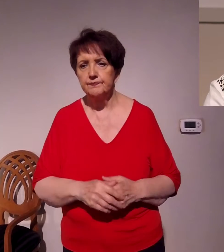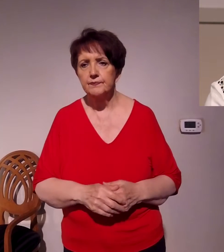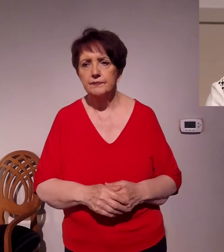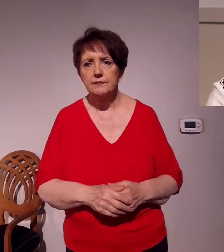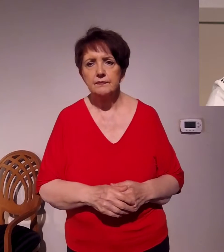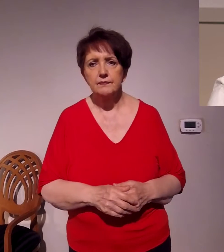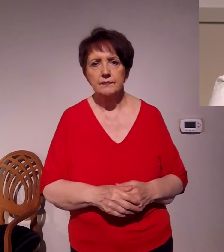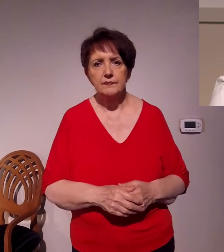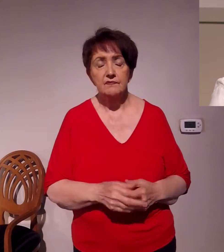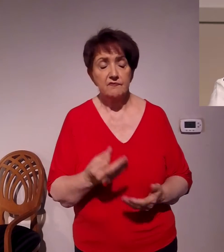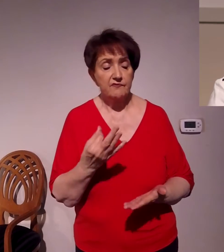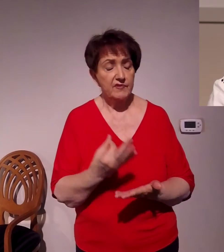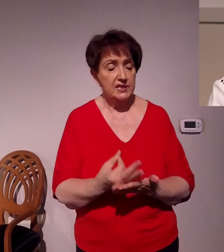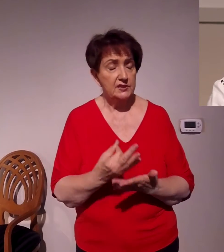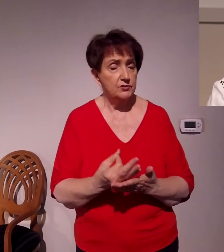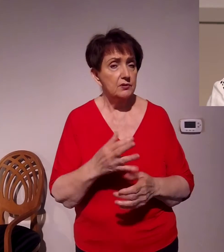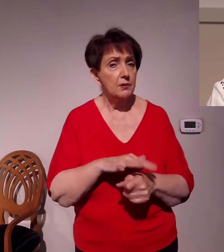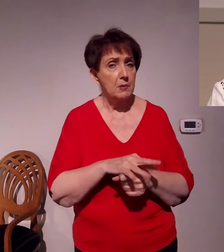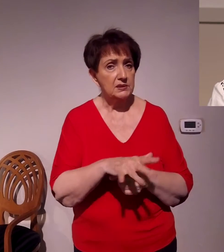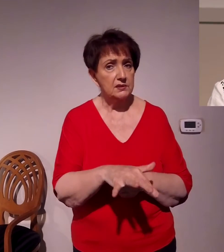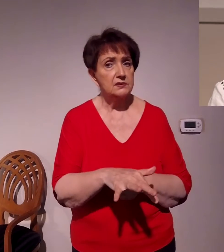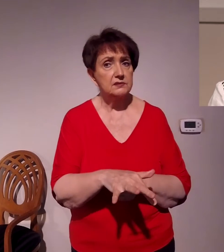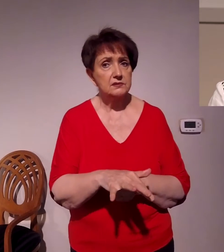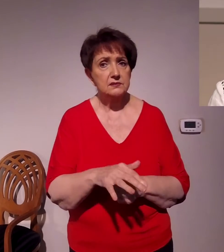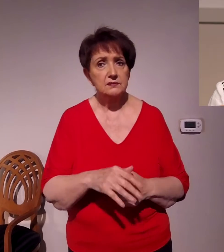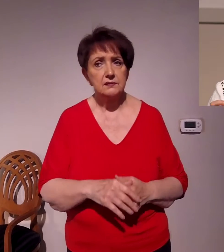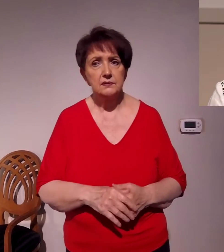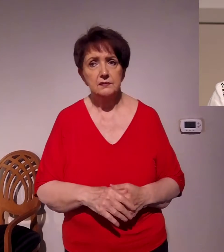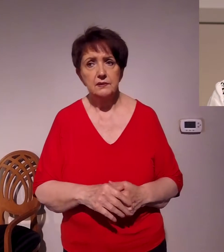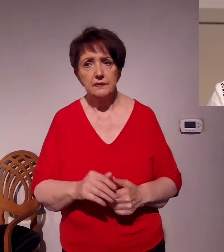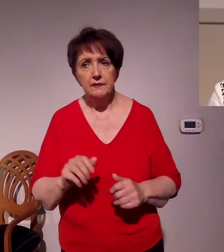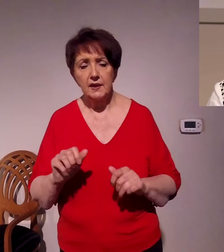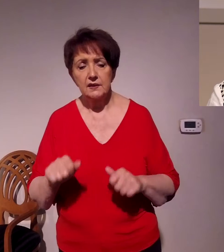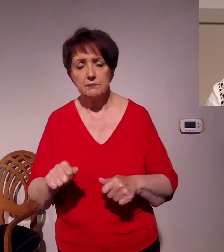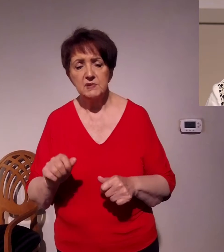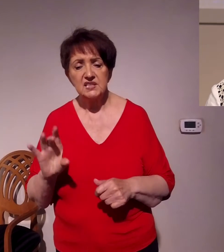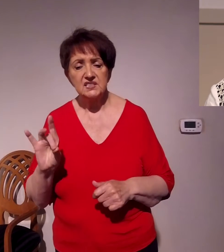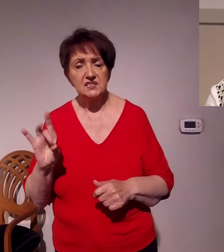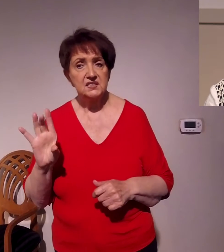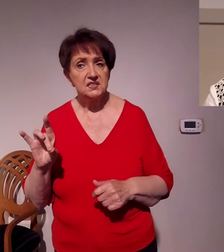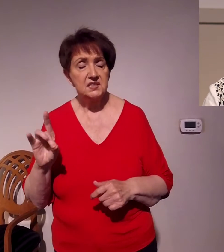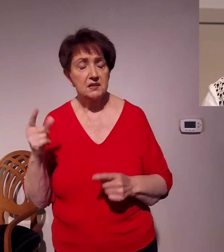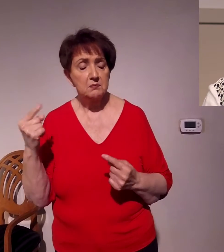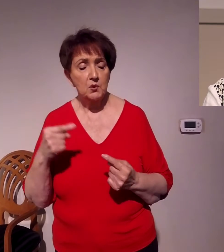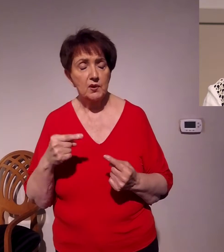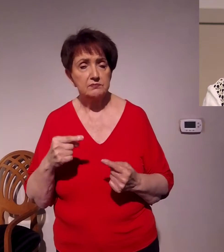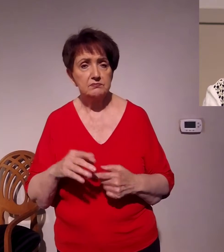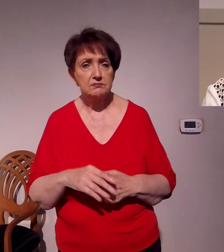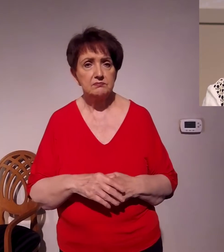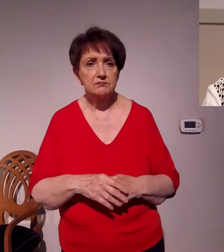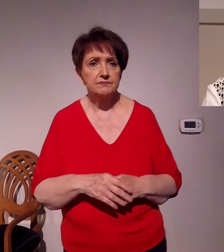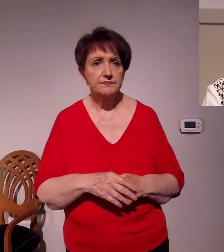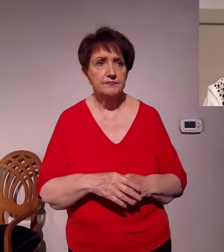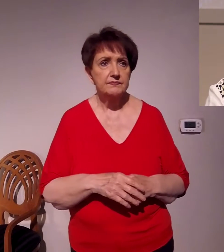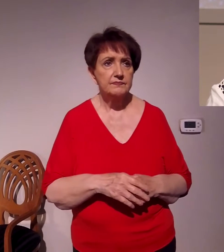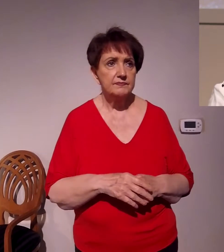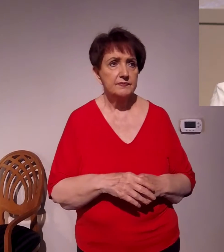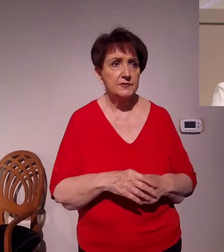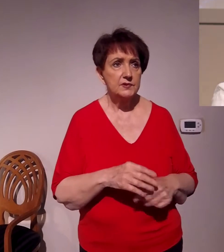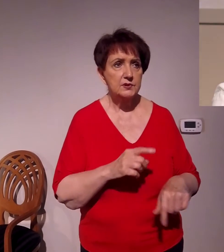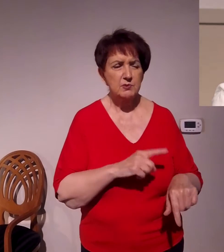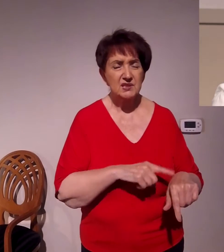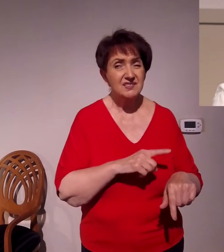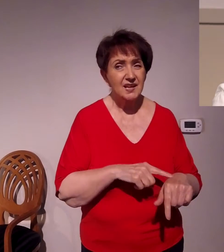about financial abundance? That can be a sticky point for some of us. Has there ever been a time